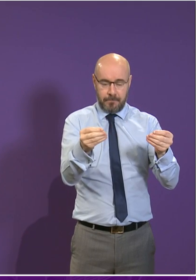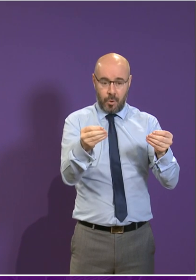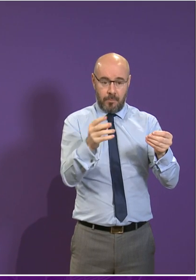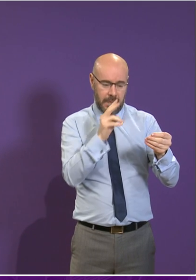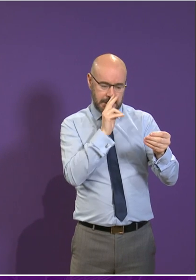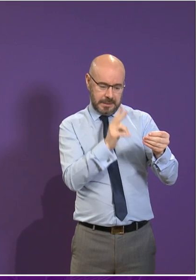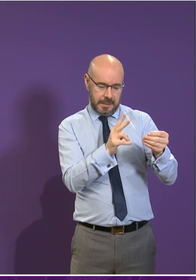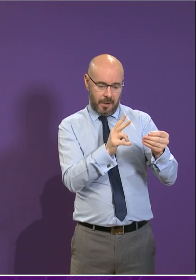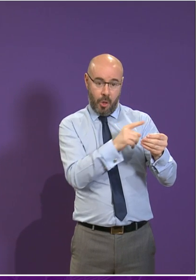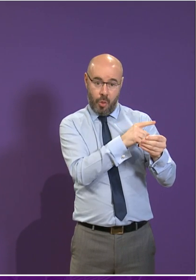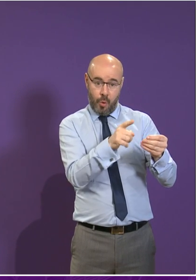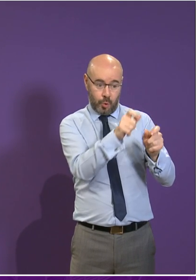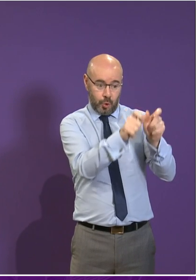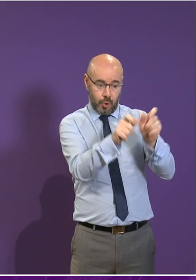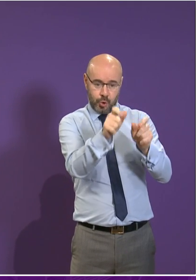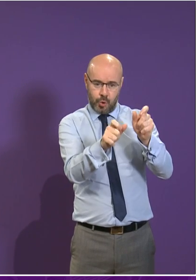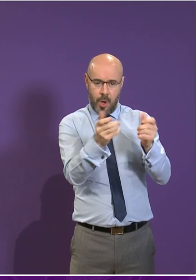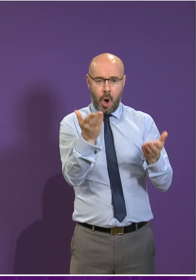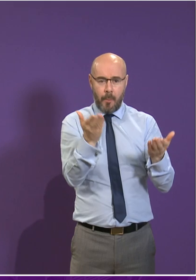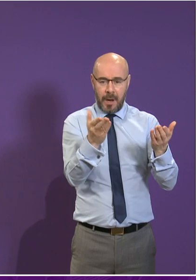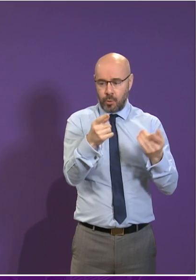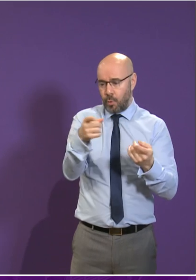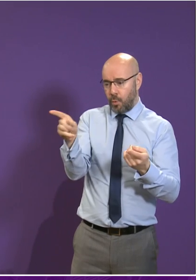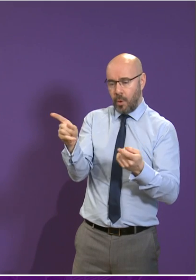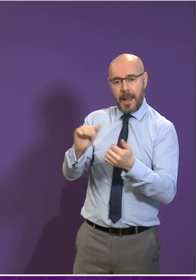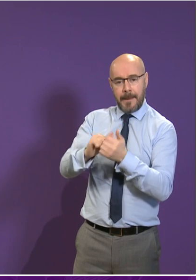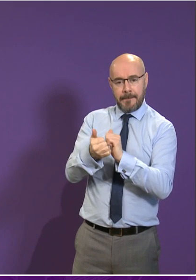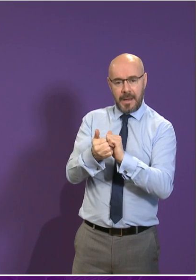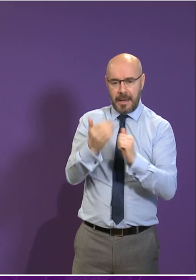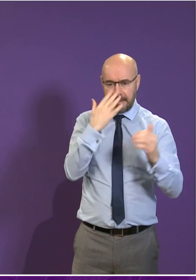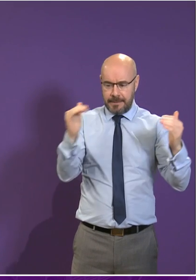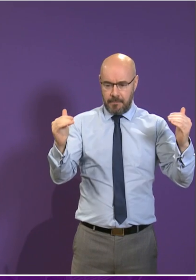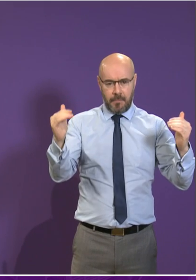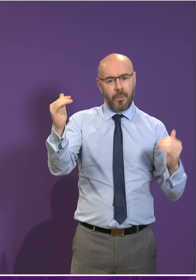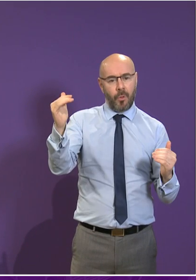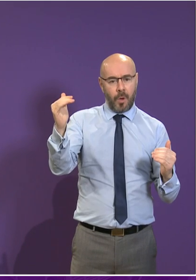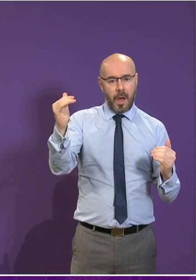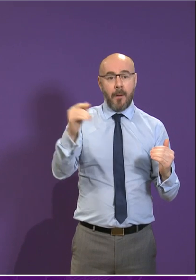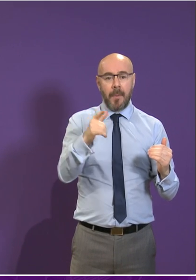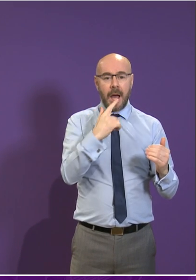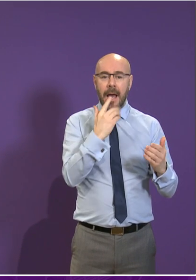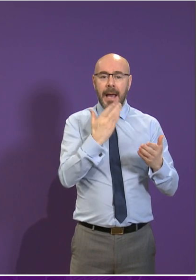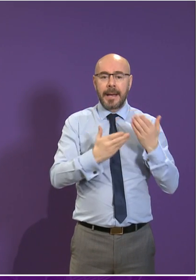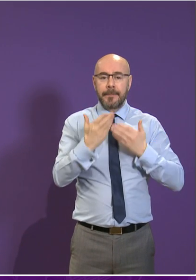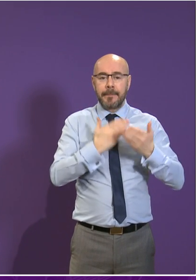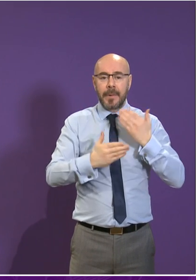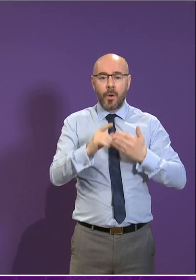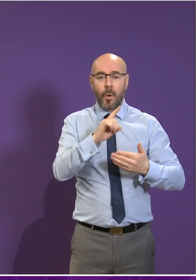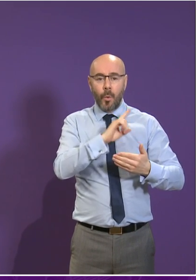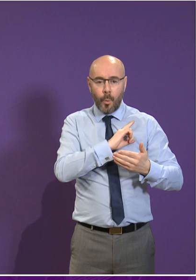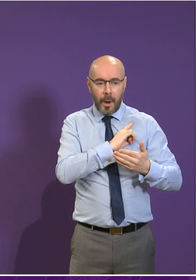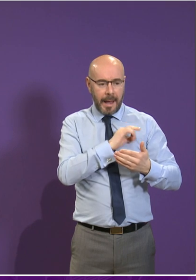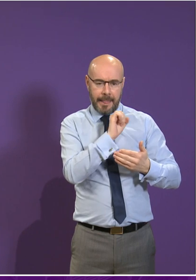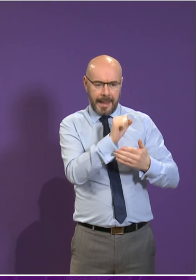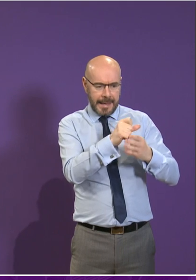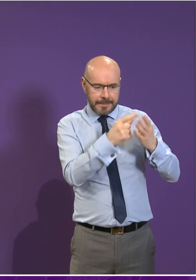attainment of those students comparative to their peers, it is quite significantly lower, but it doesn't actually break it down by type of